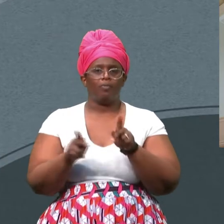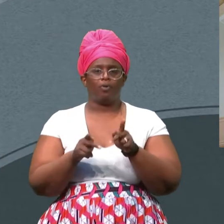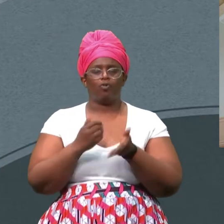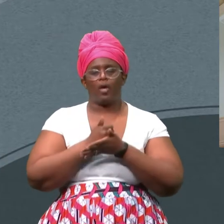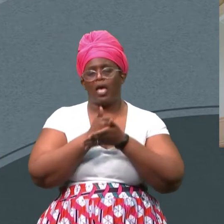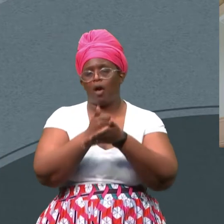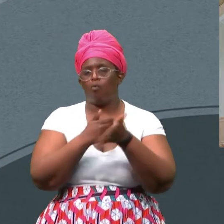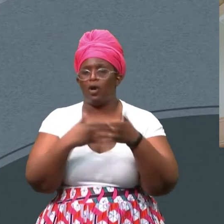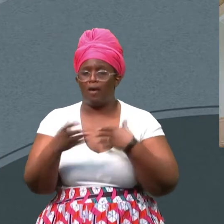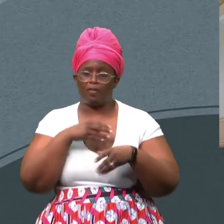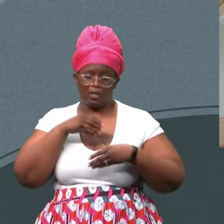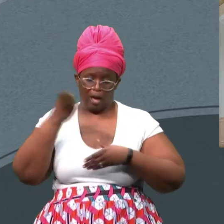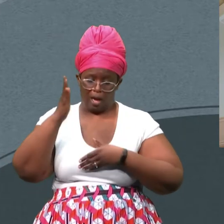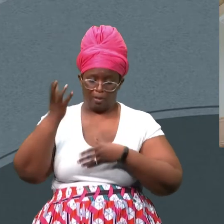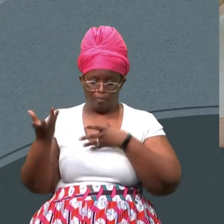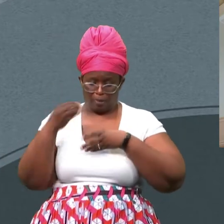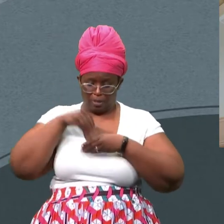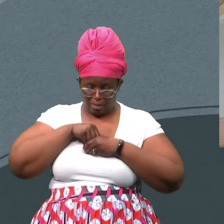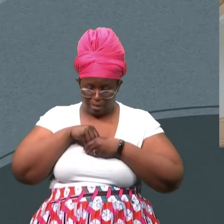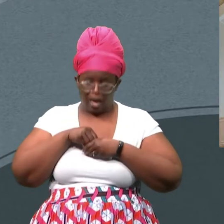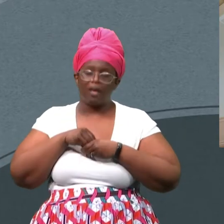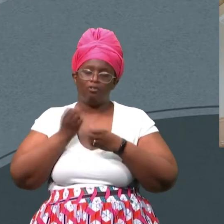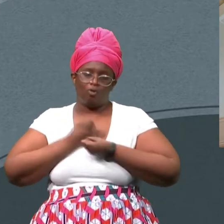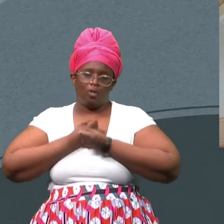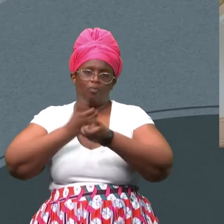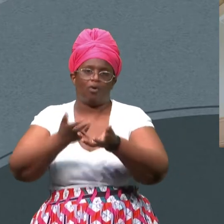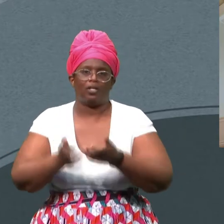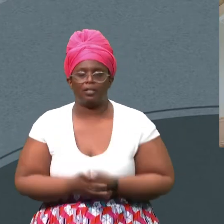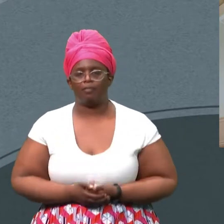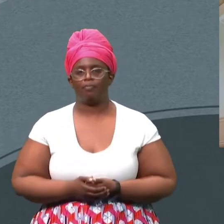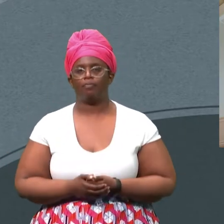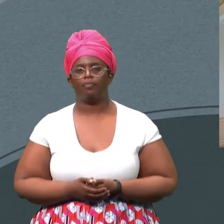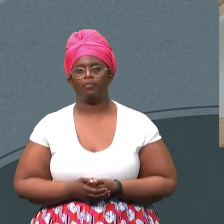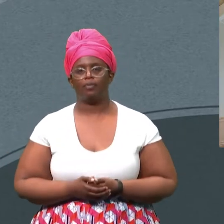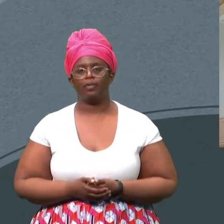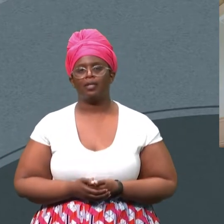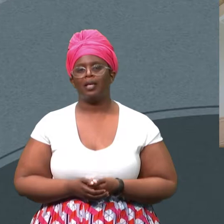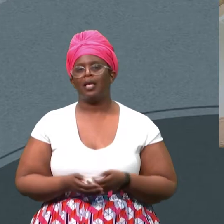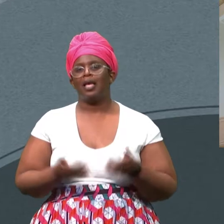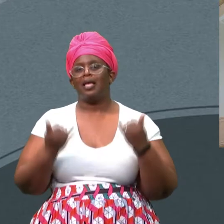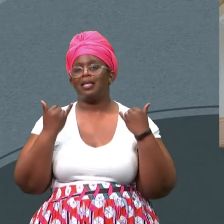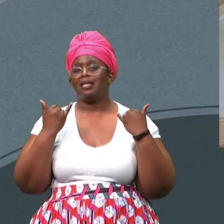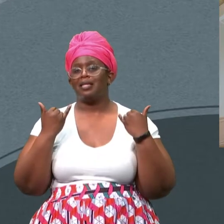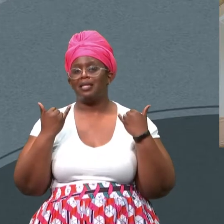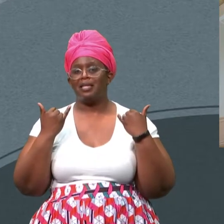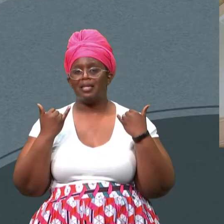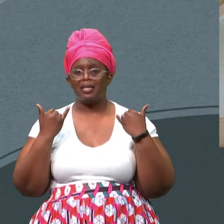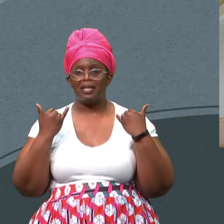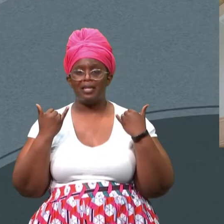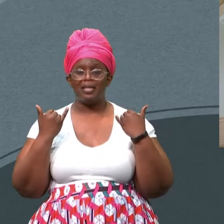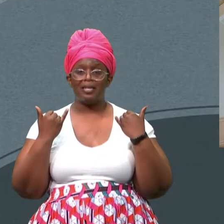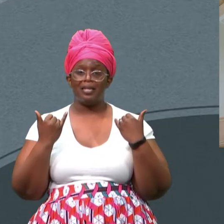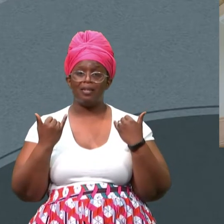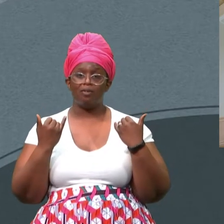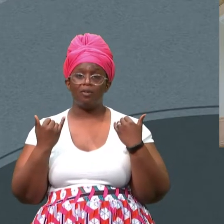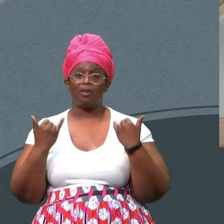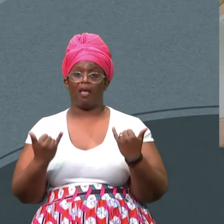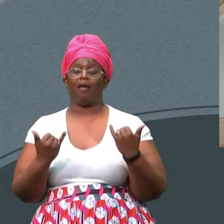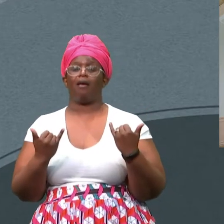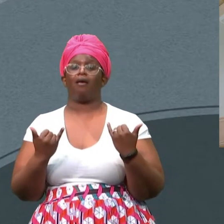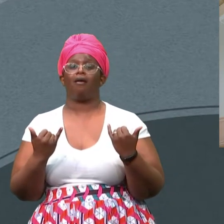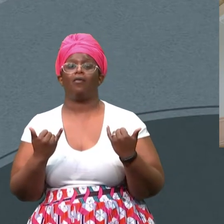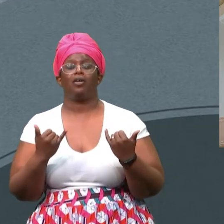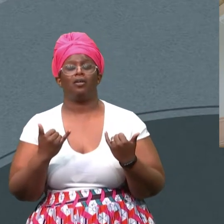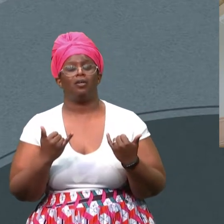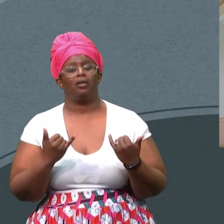to give. This is not the season for your name to be left out. This is not